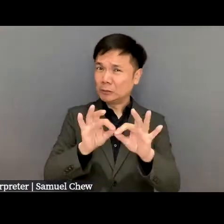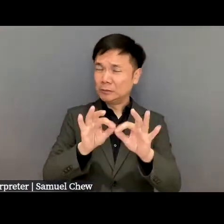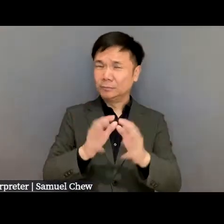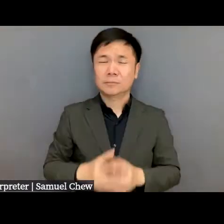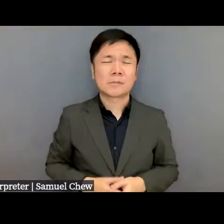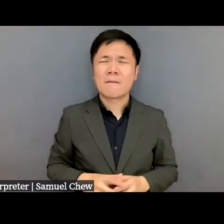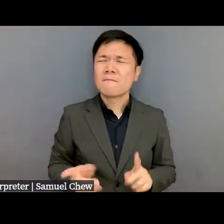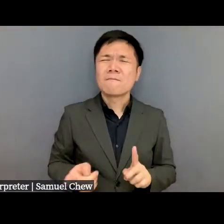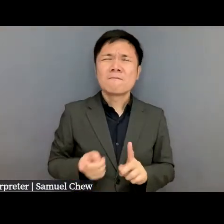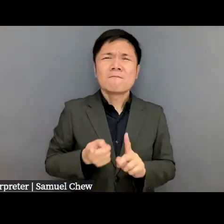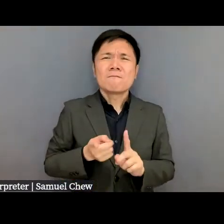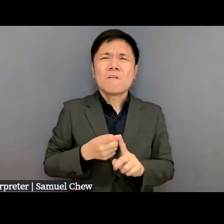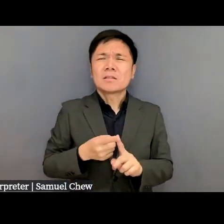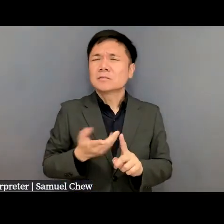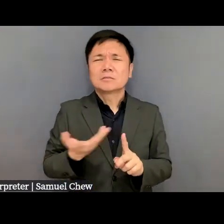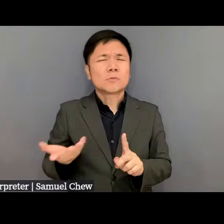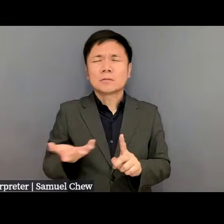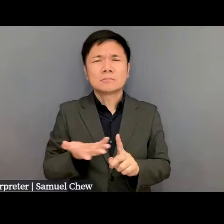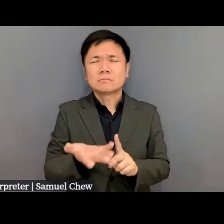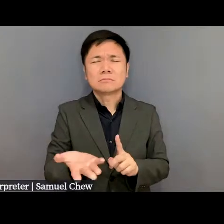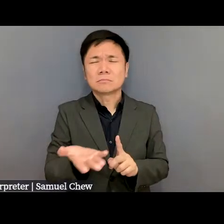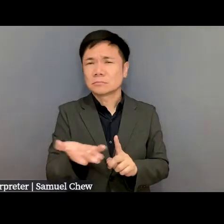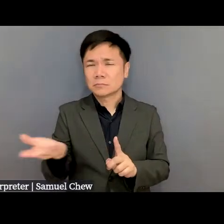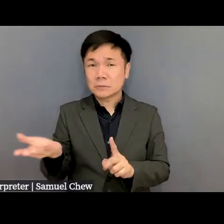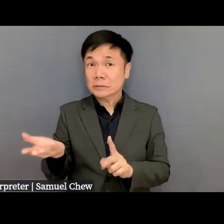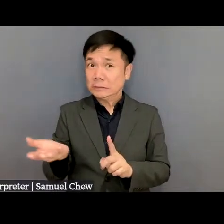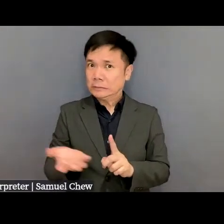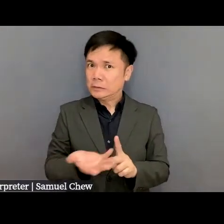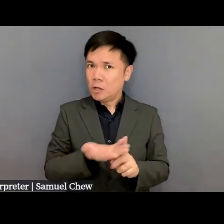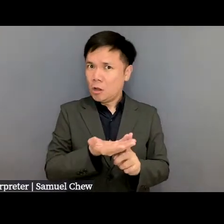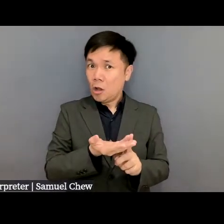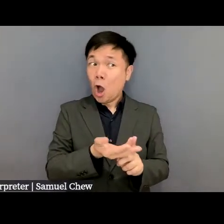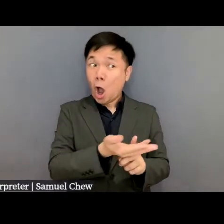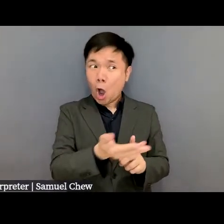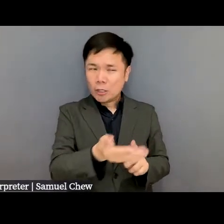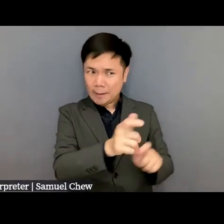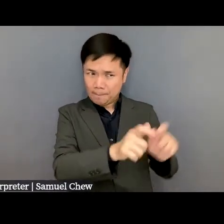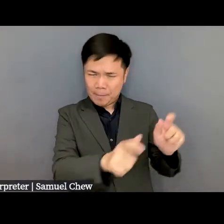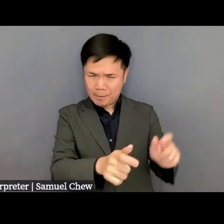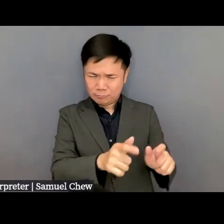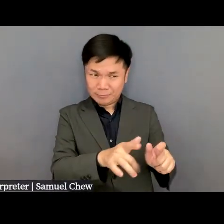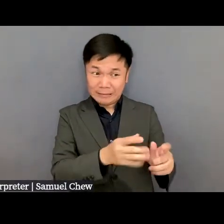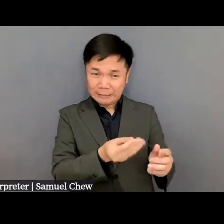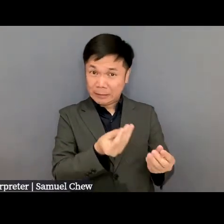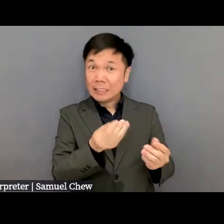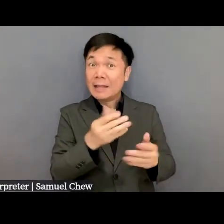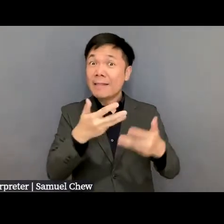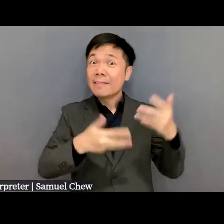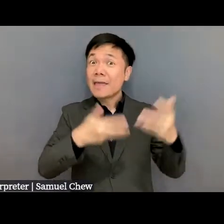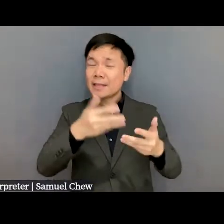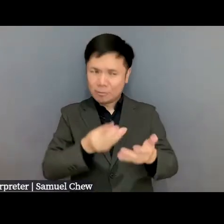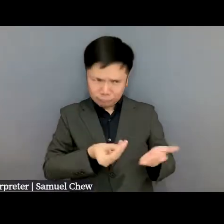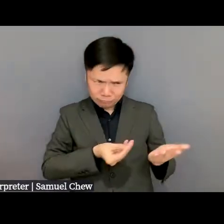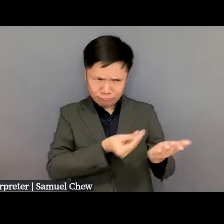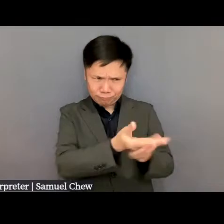we did was to try to provide the consultants with data on the current